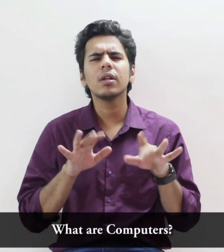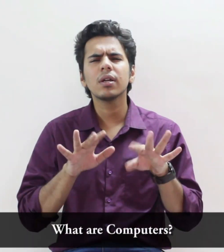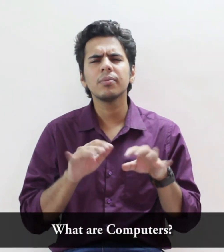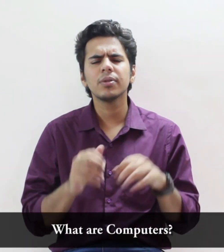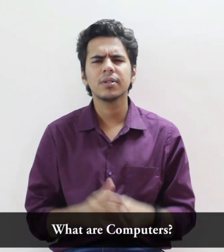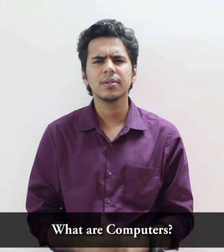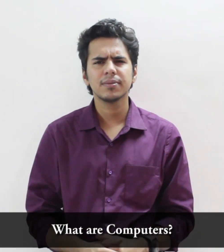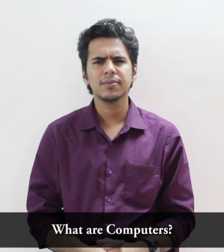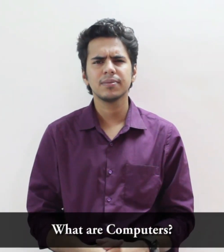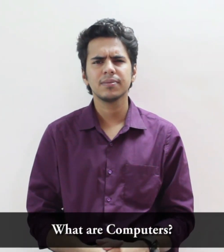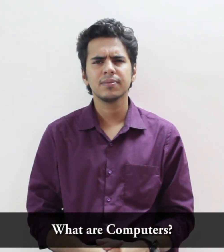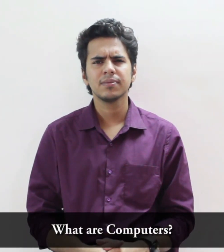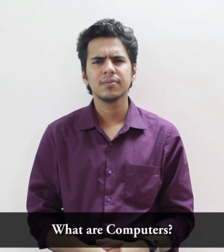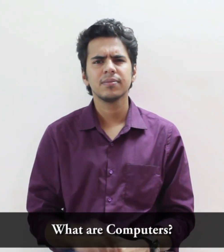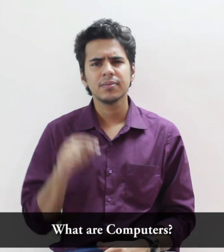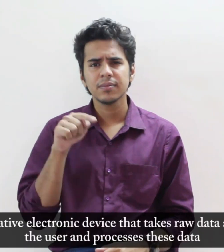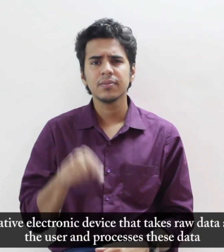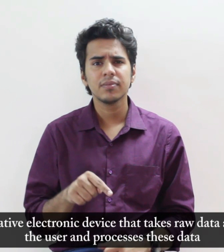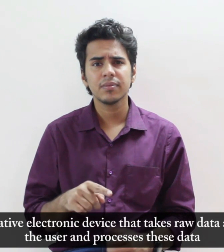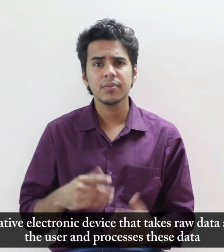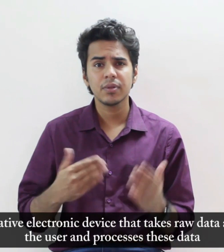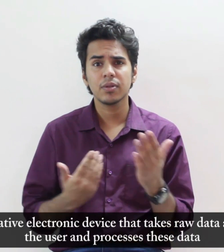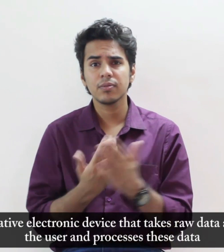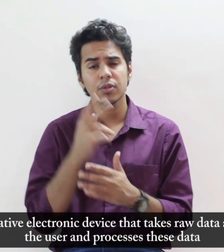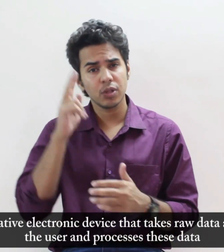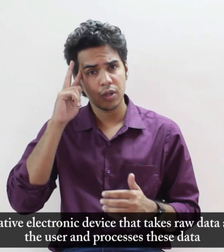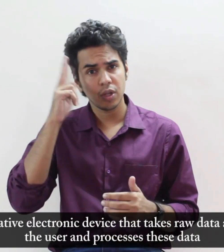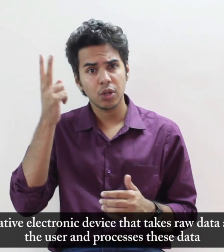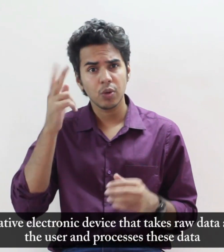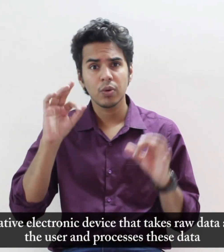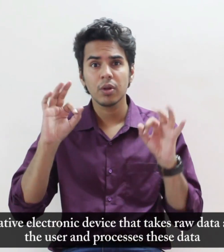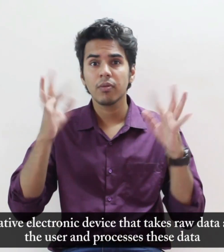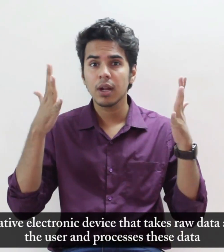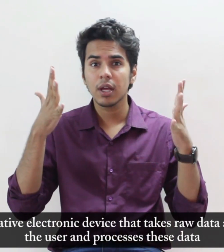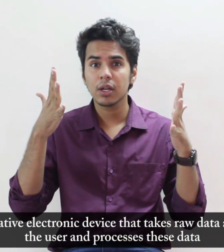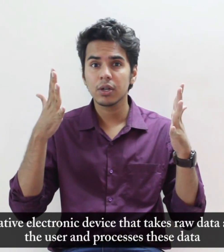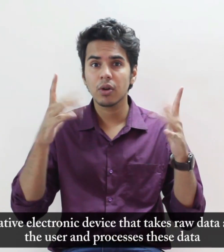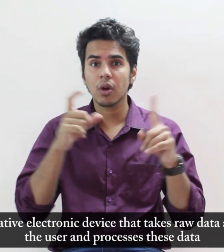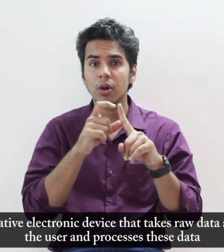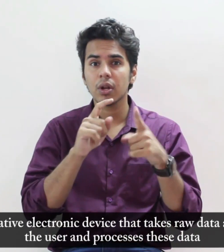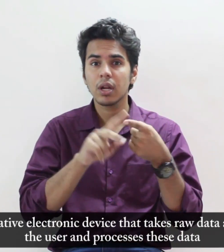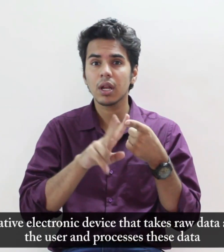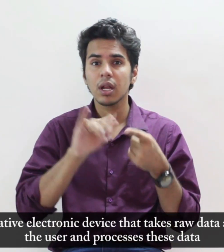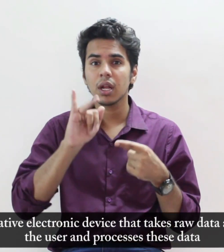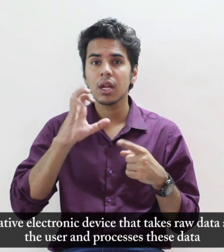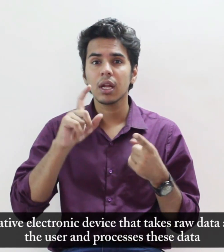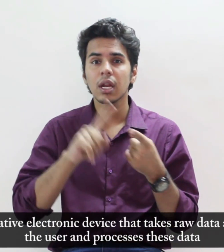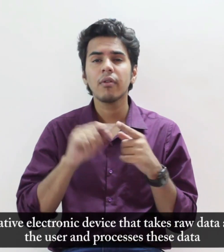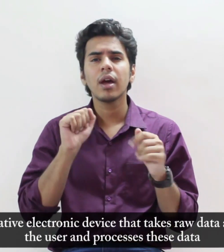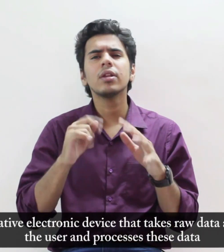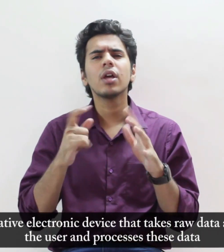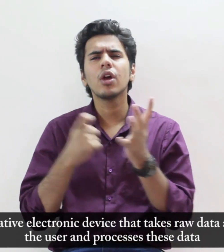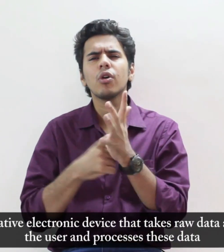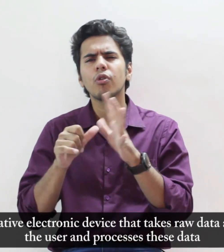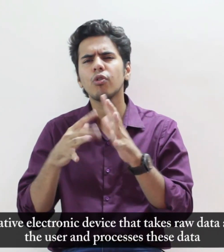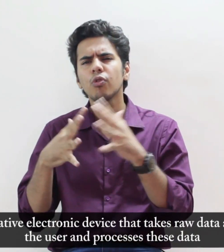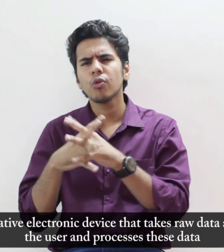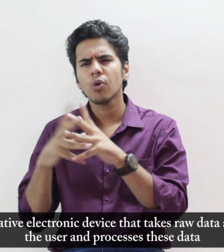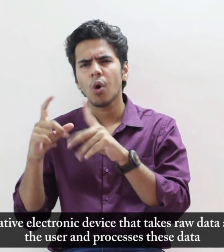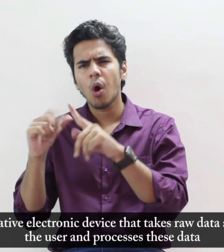What are computers? It is an innovative electronic device that takes raw data as input from